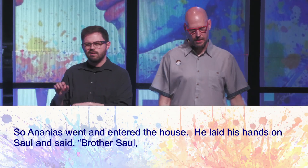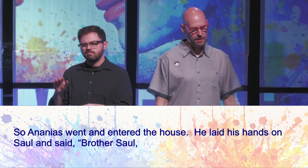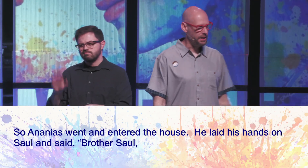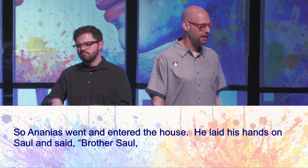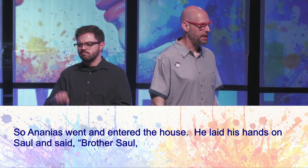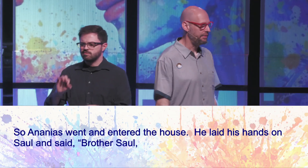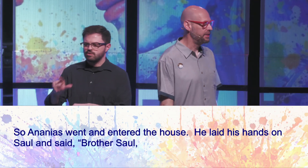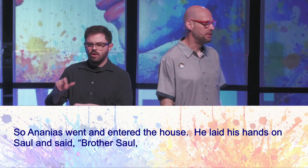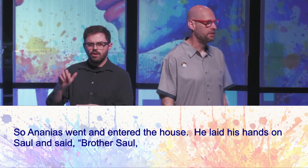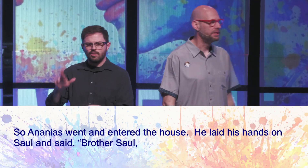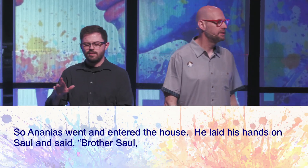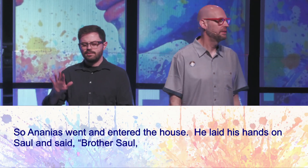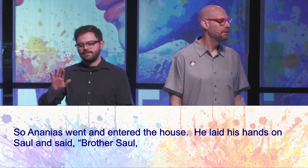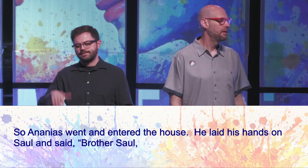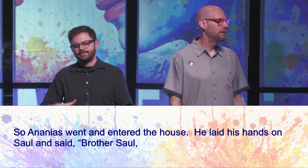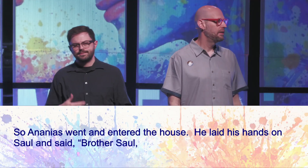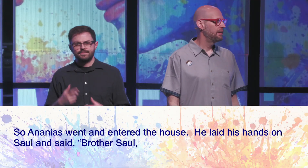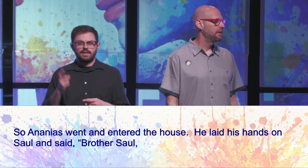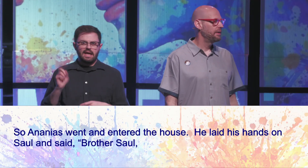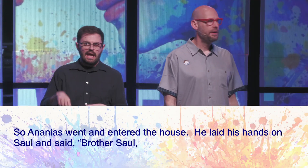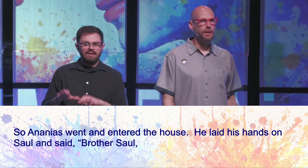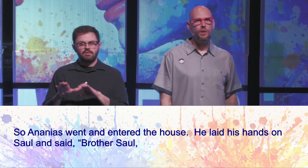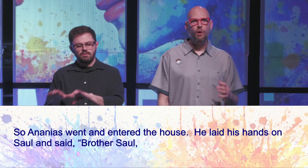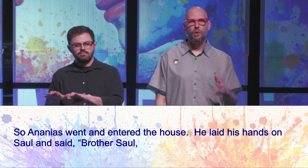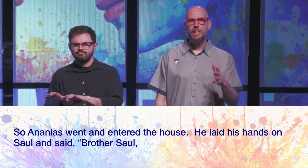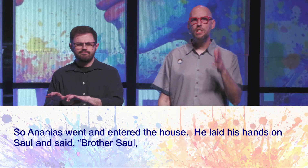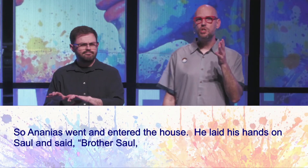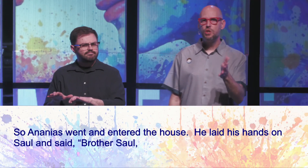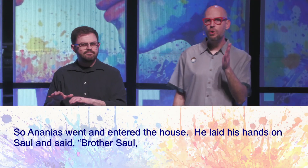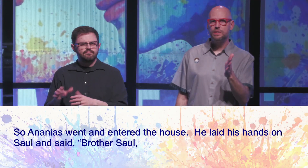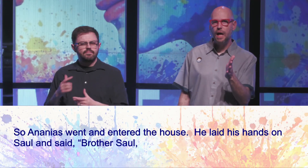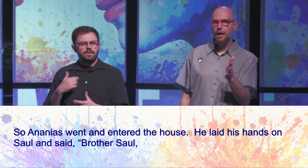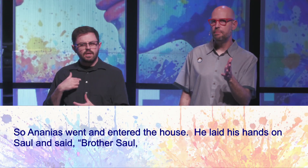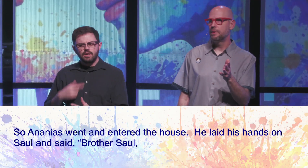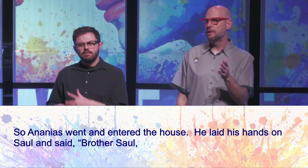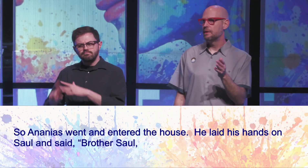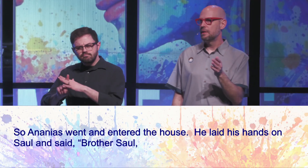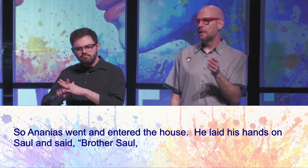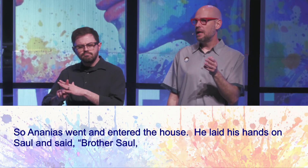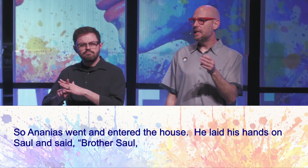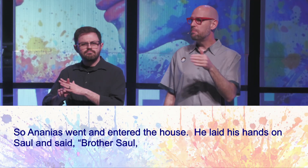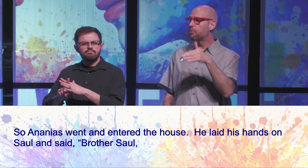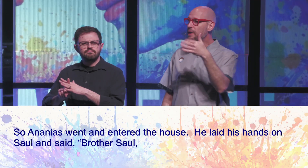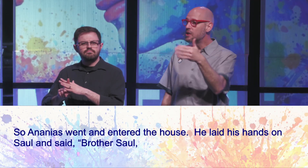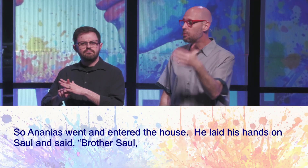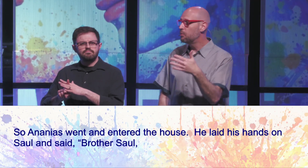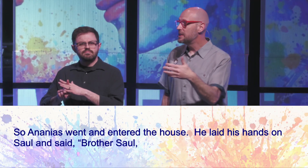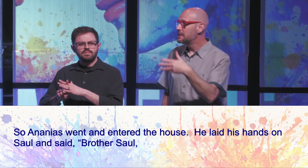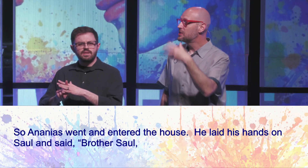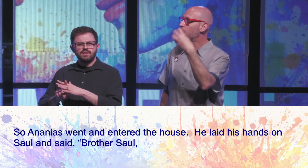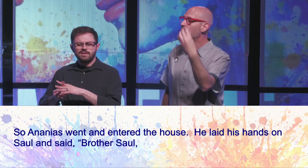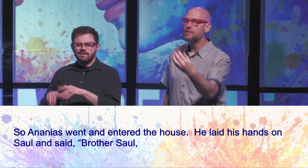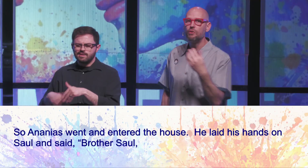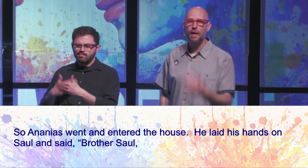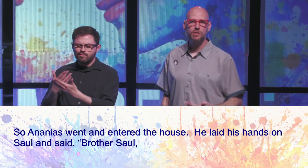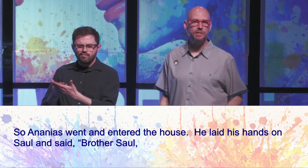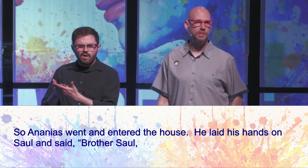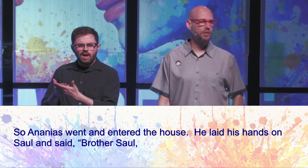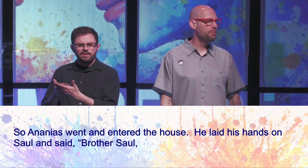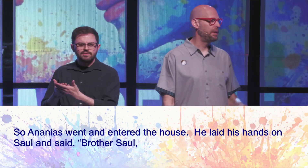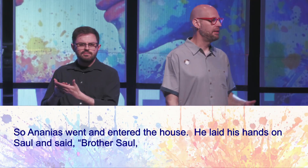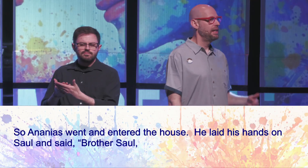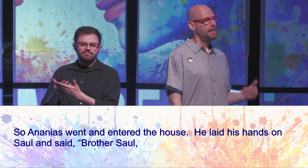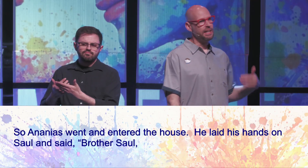I have to do this. No, like he shows up and he brings what we see as